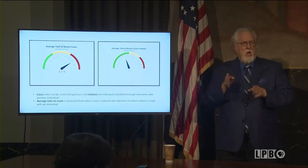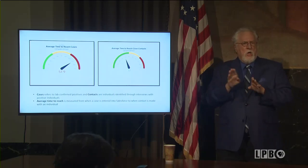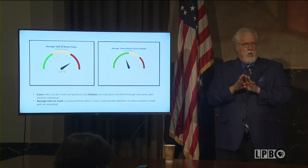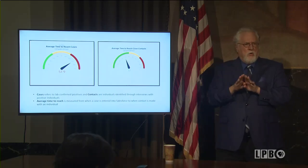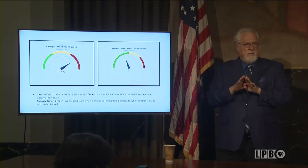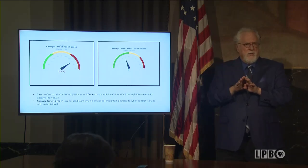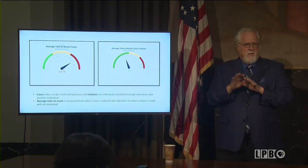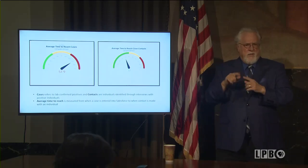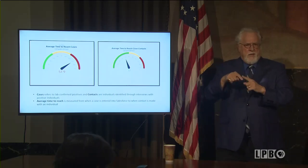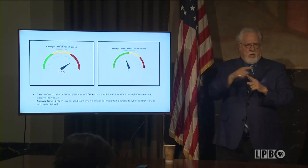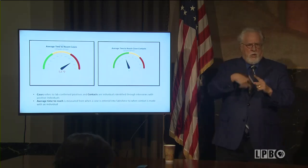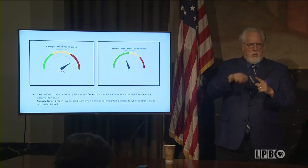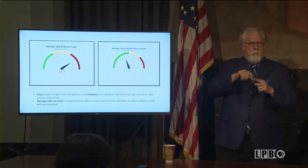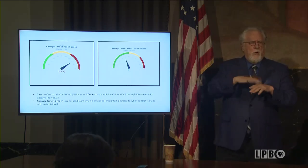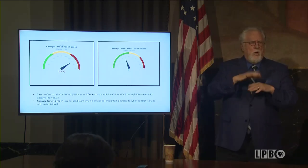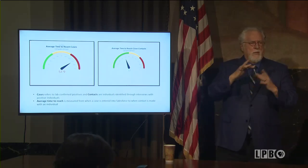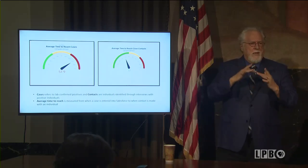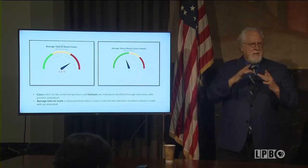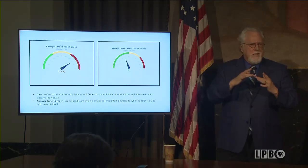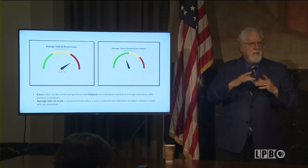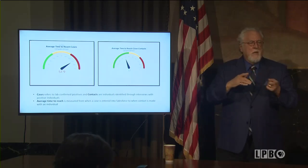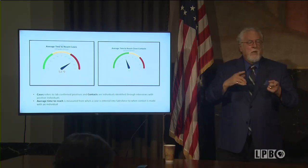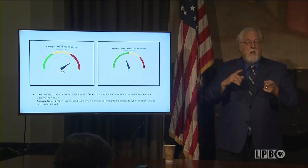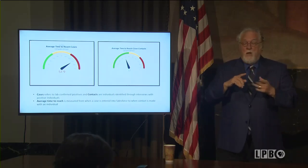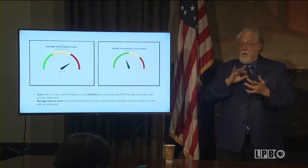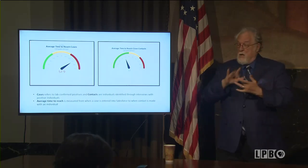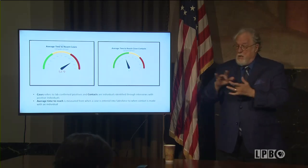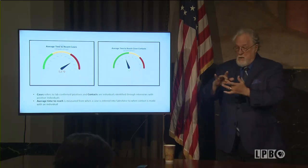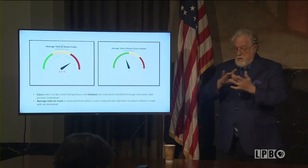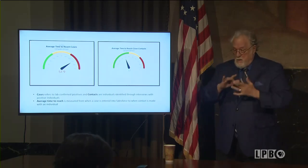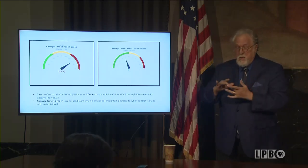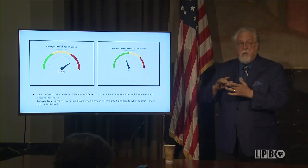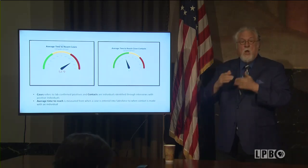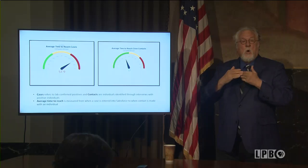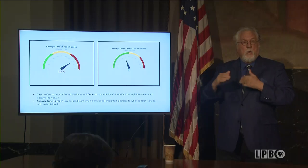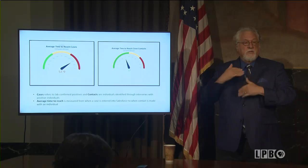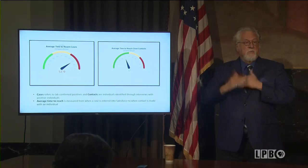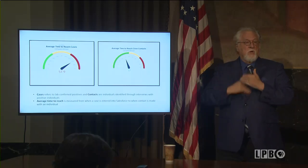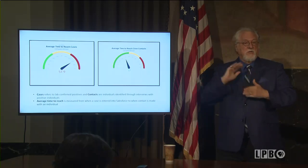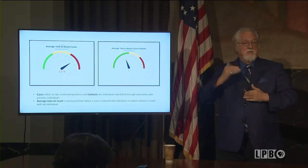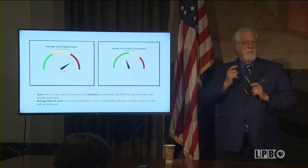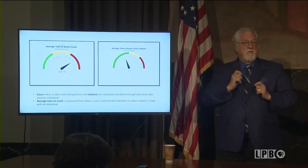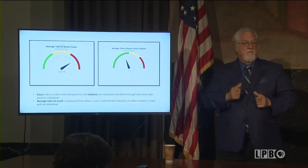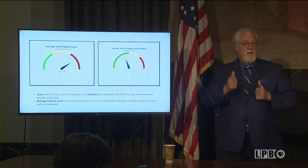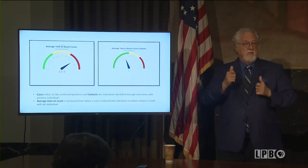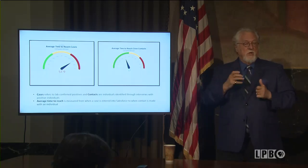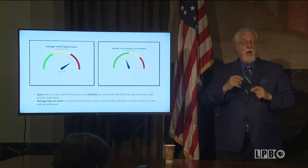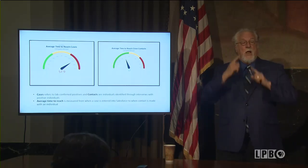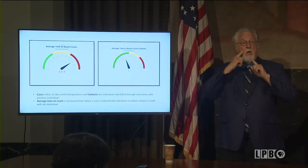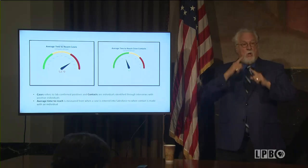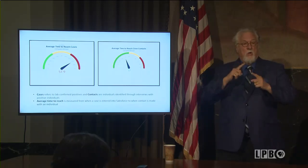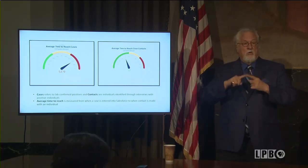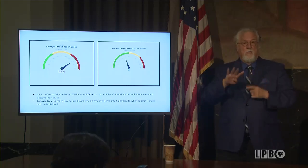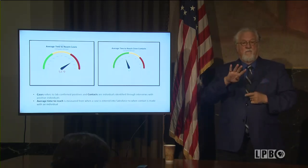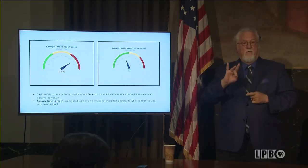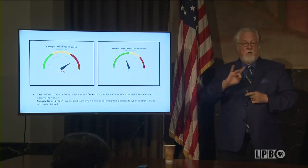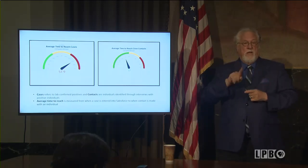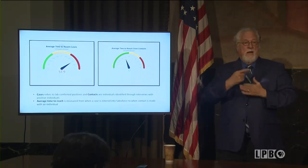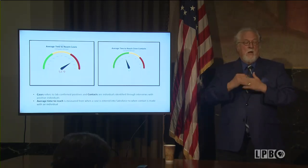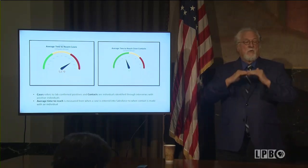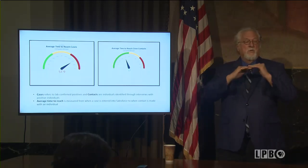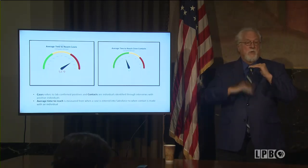those contacts. Once we actually get in touch with people, the rest of the process seems to be going faster, and our goal there is to be 48 hours or